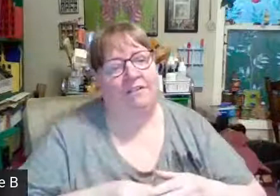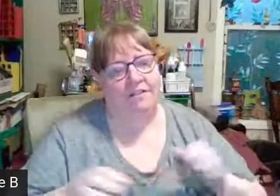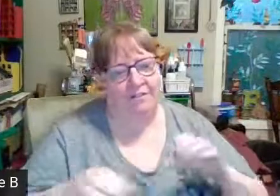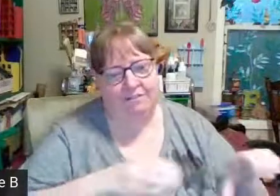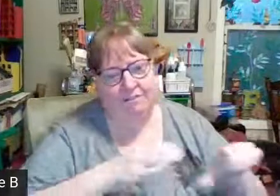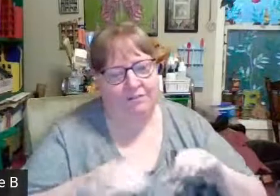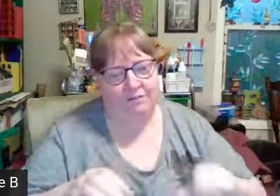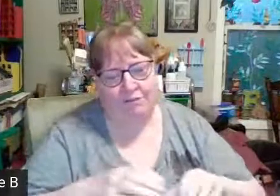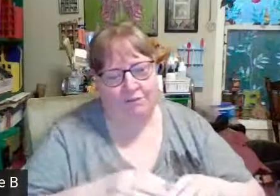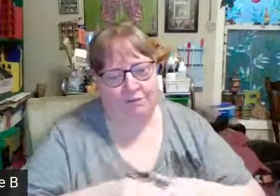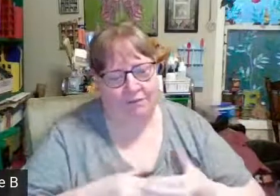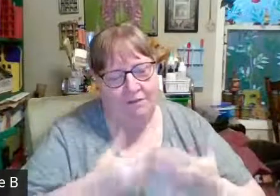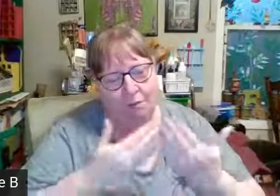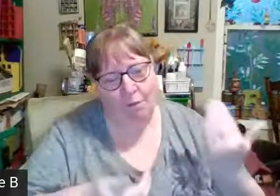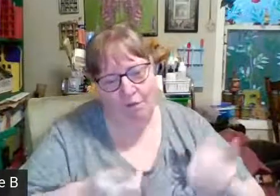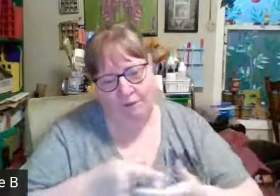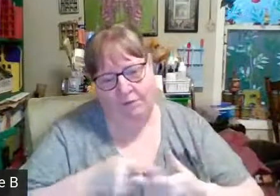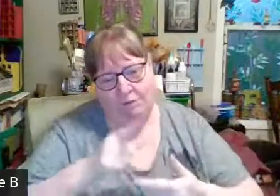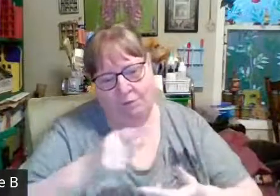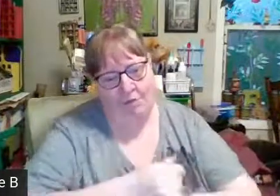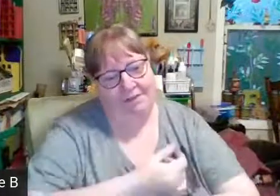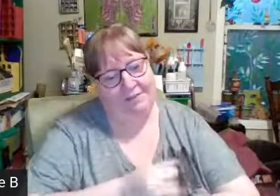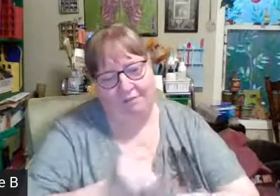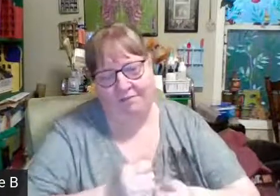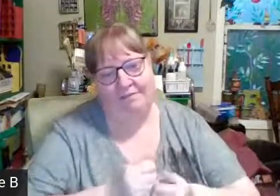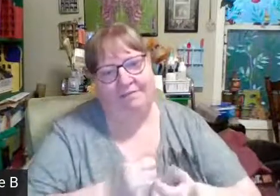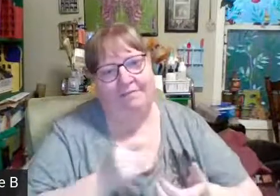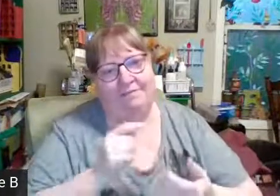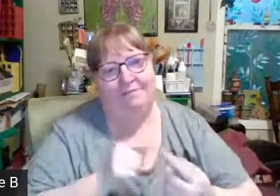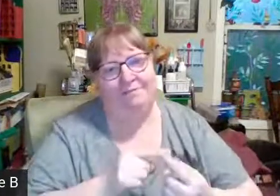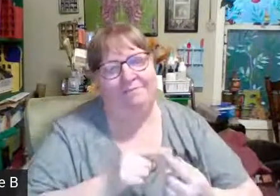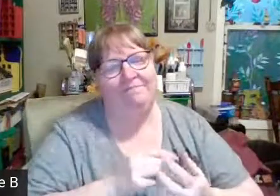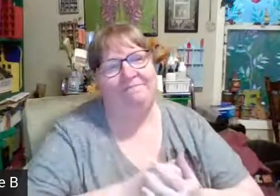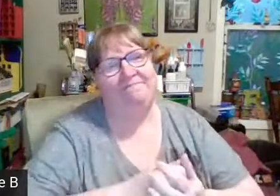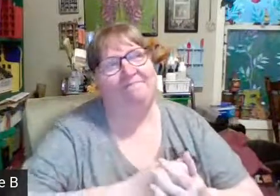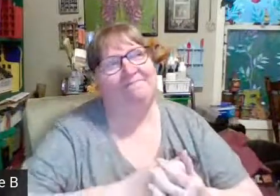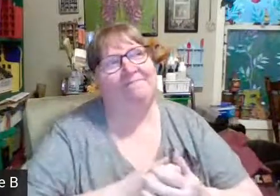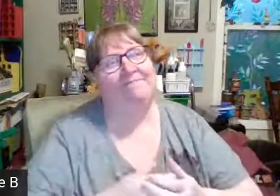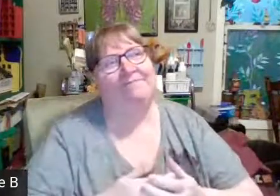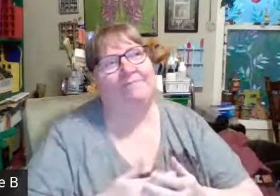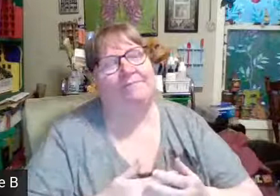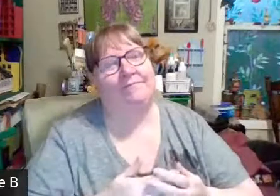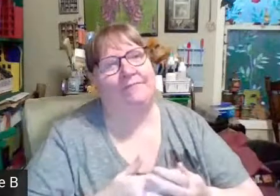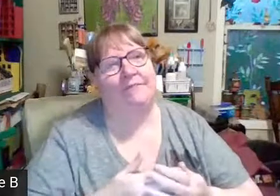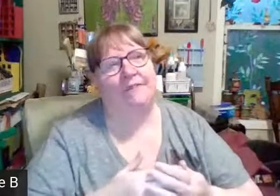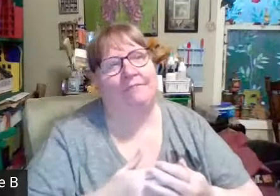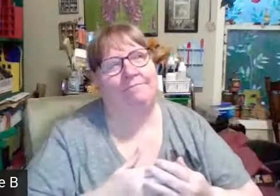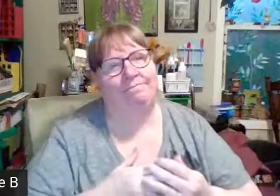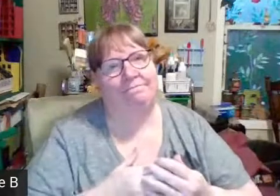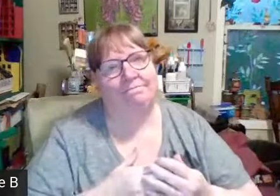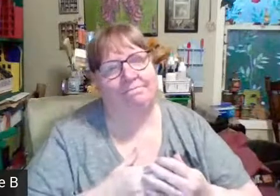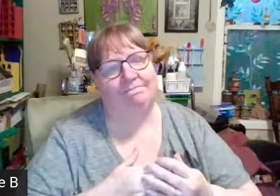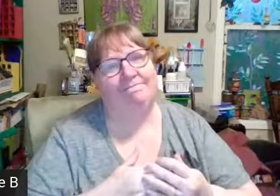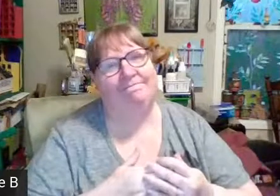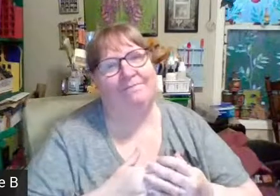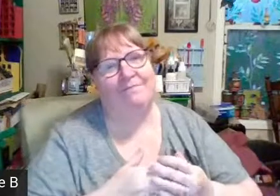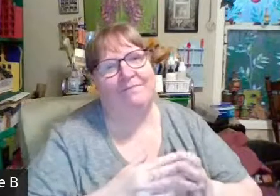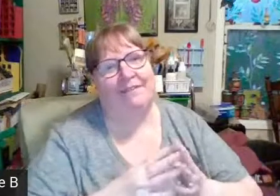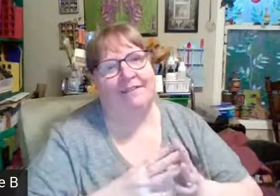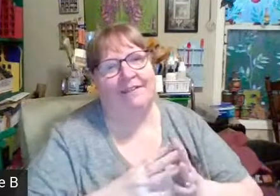you craft, maybe an angel who's looking at it, not even Jean, Peter, Kim, and I. And I'm sorry, Susie, I don't think I'm doing a good